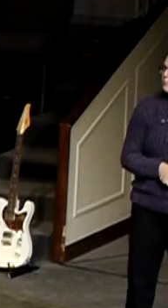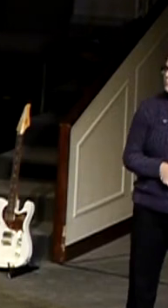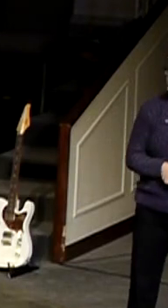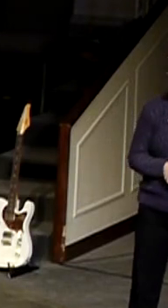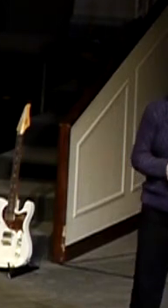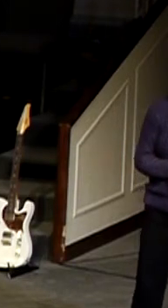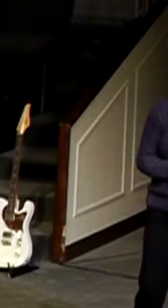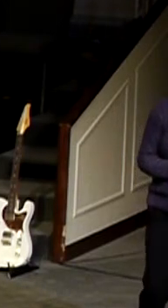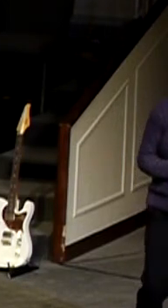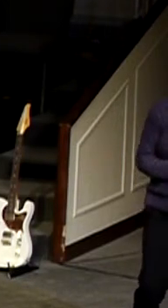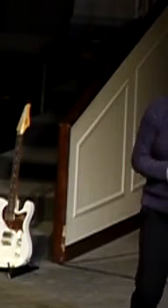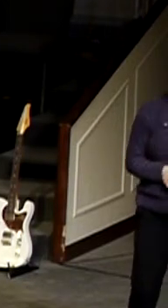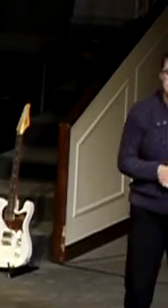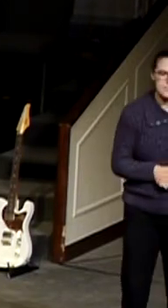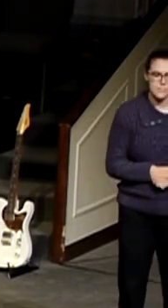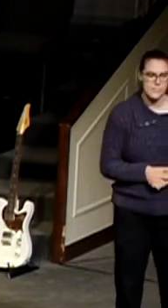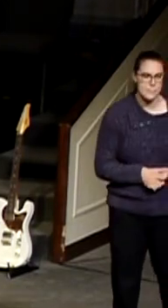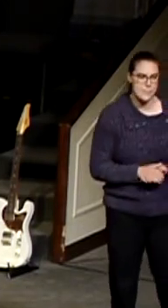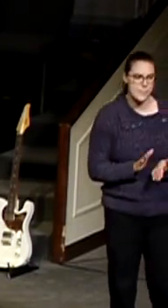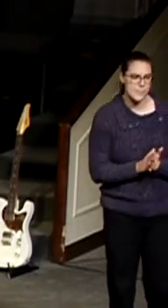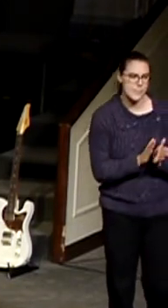Join me in thanking Dr. Campo.